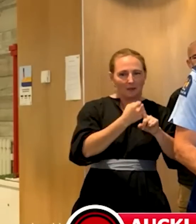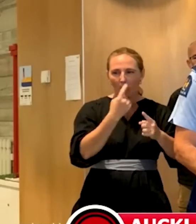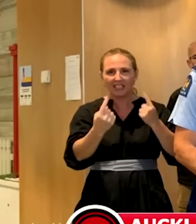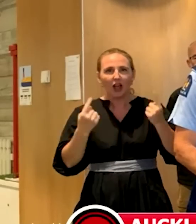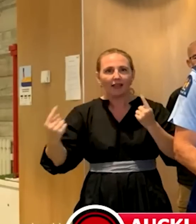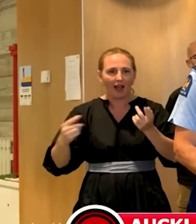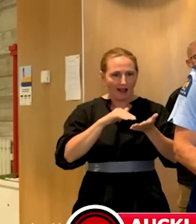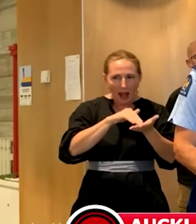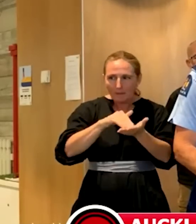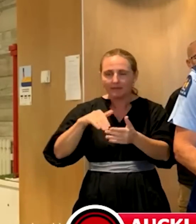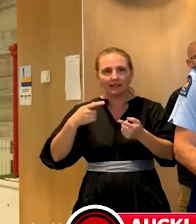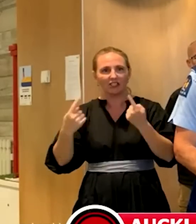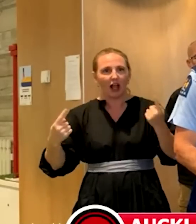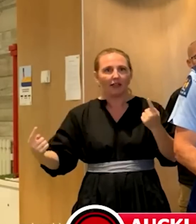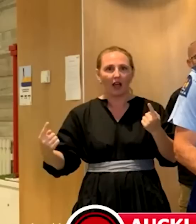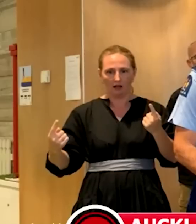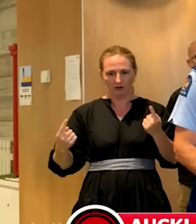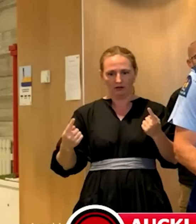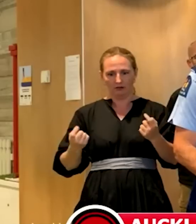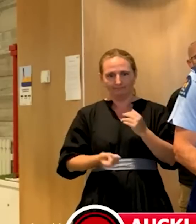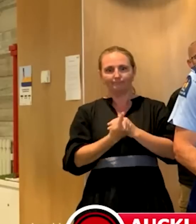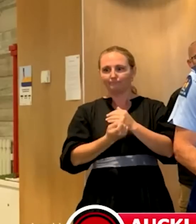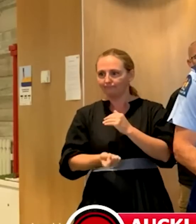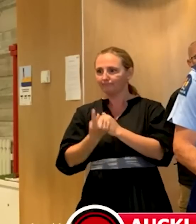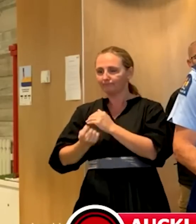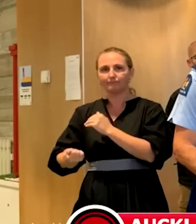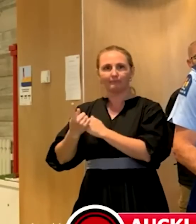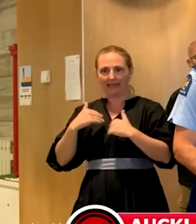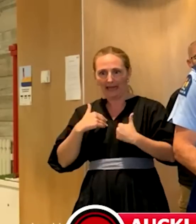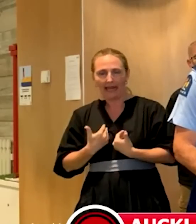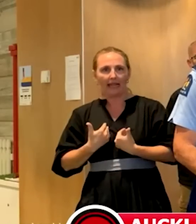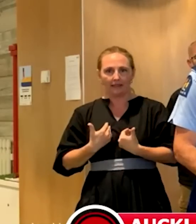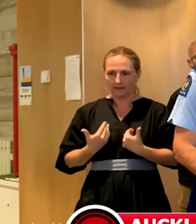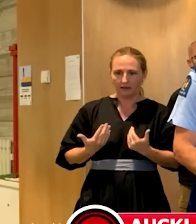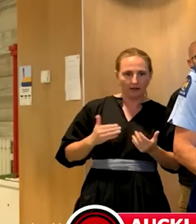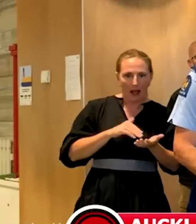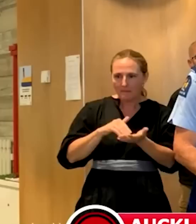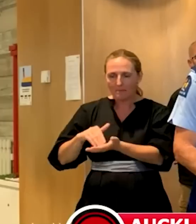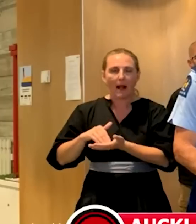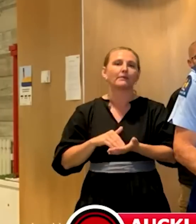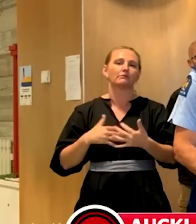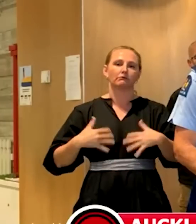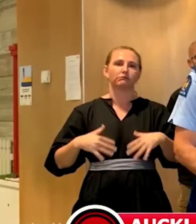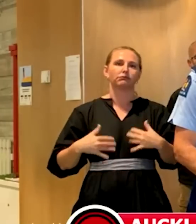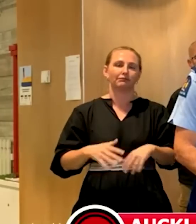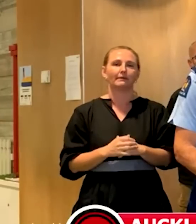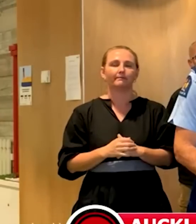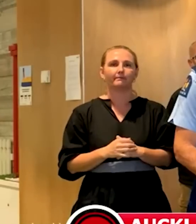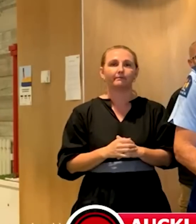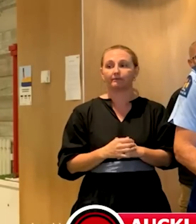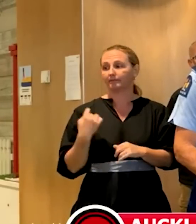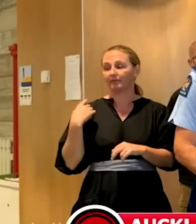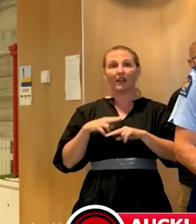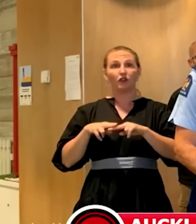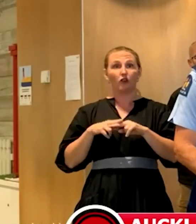each other through this time of need and difficult time. Since Friday night, police staff have